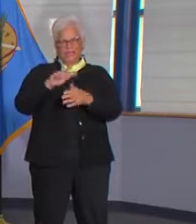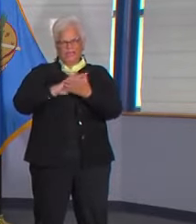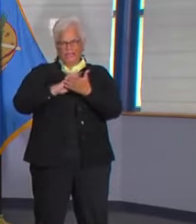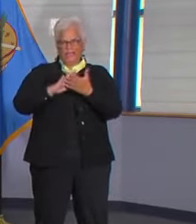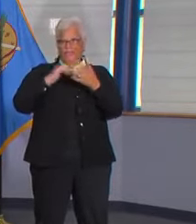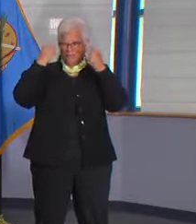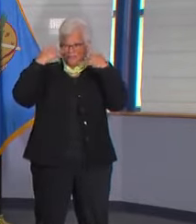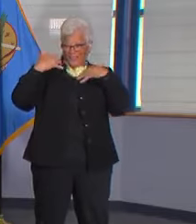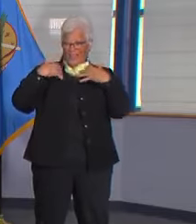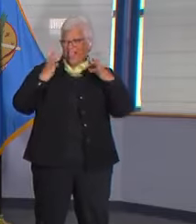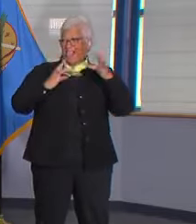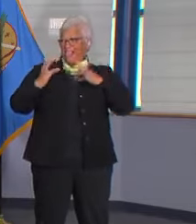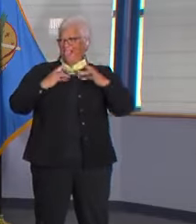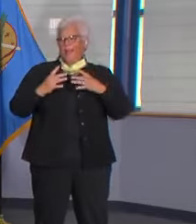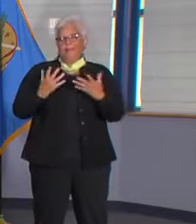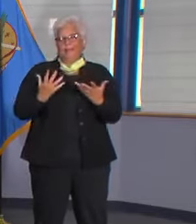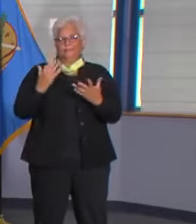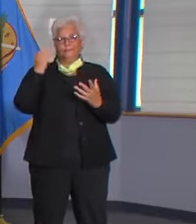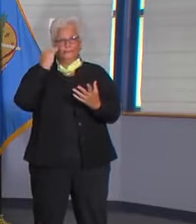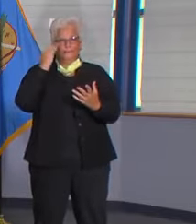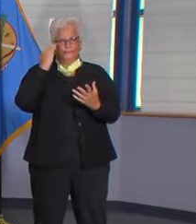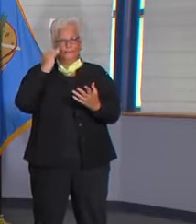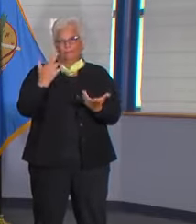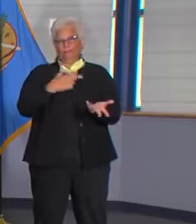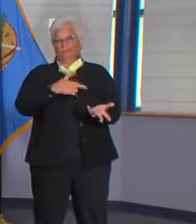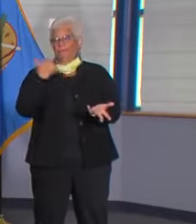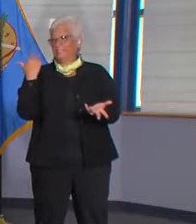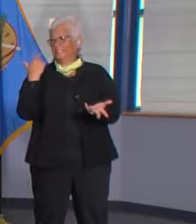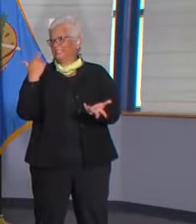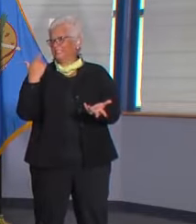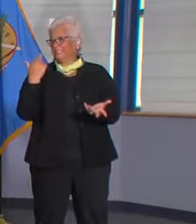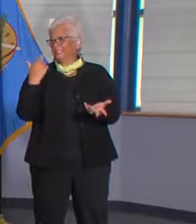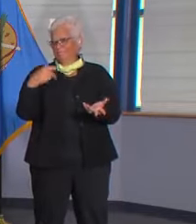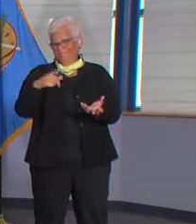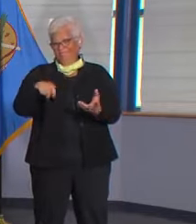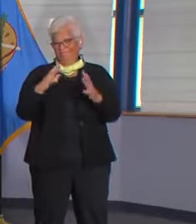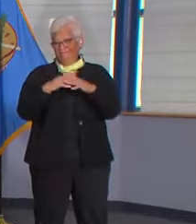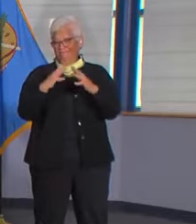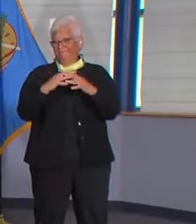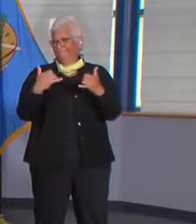expelled, so it's a risk. So it's important that they be as safe as possible on the field.